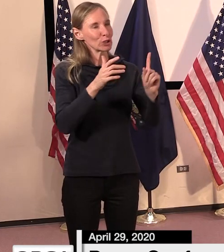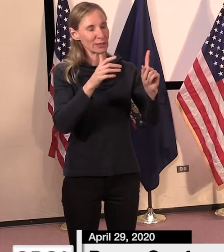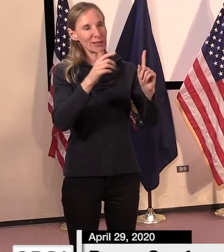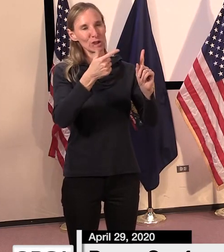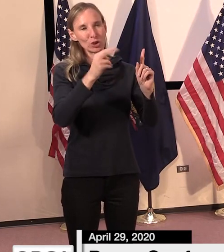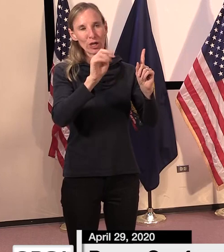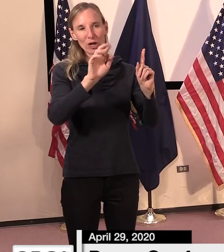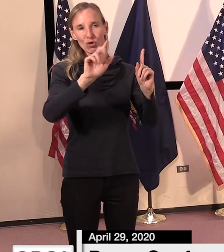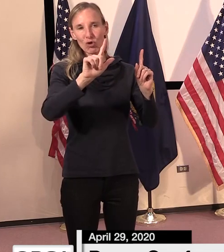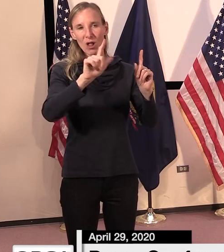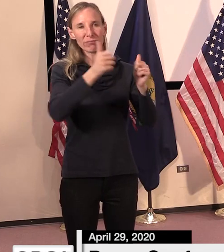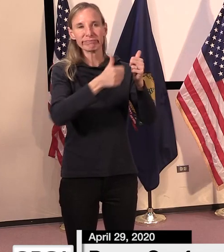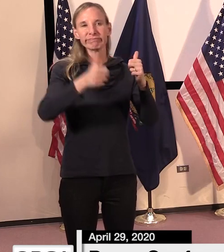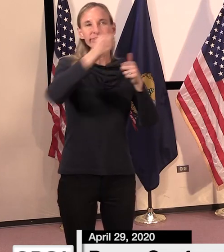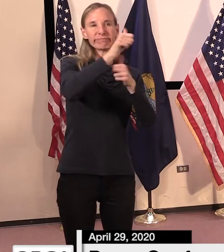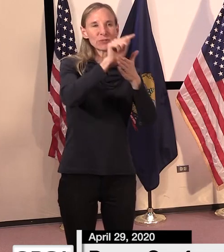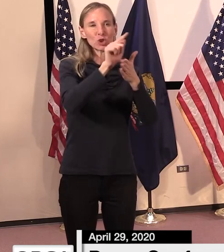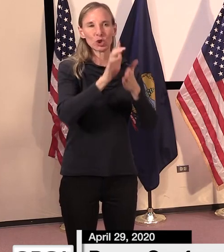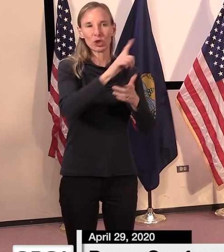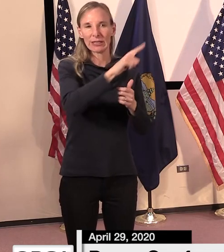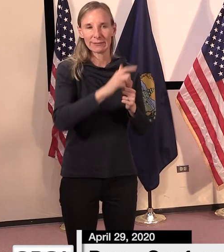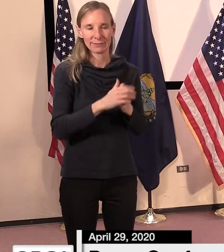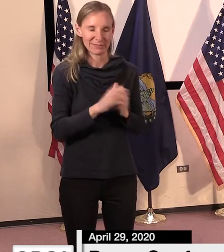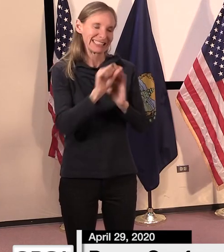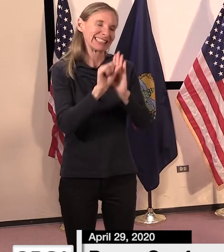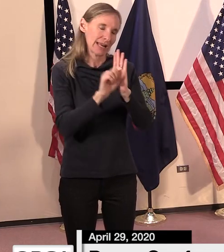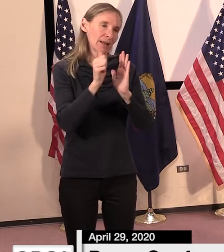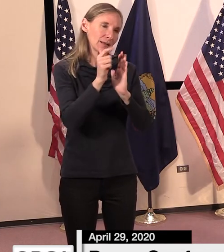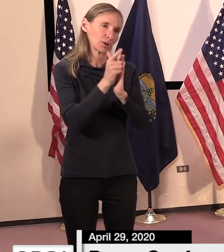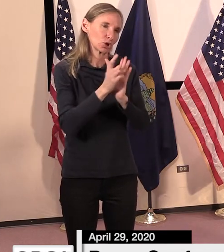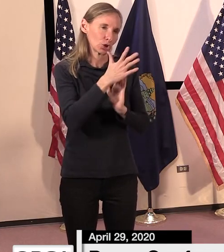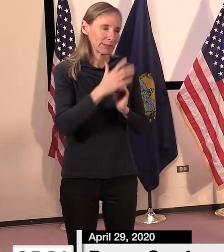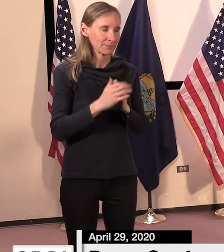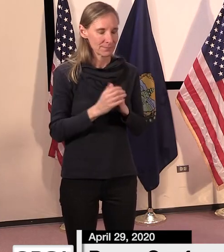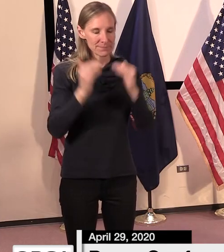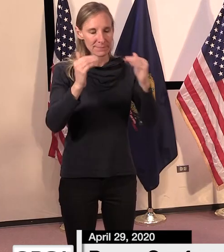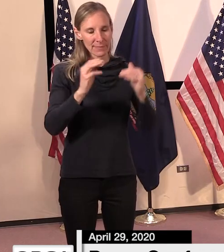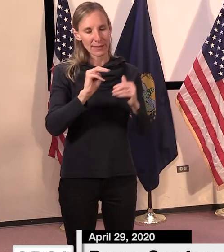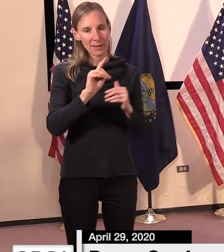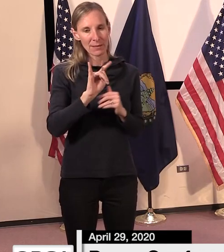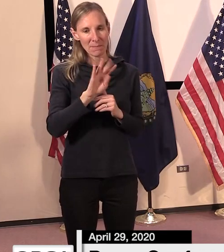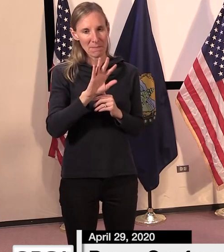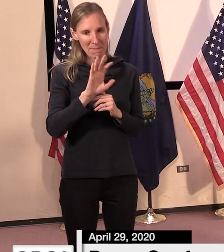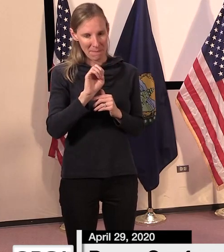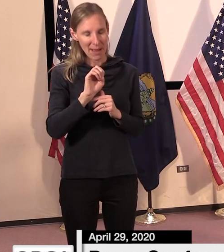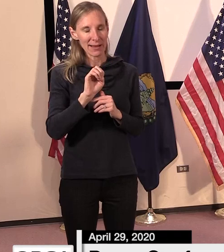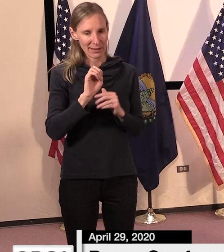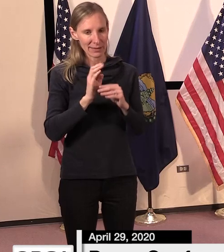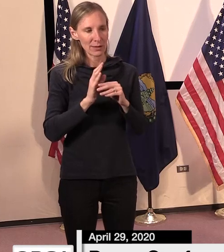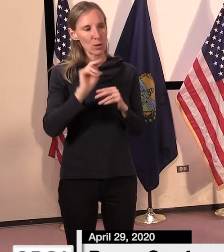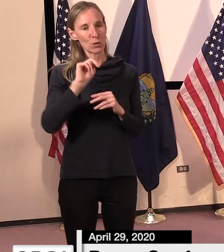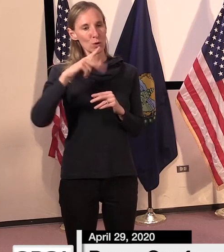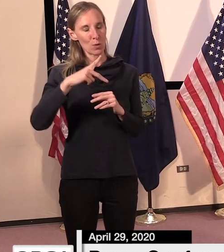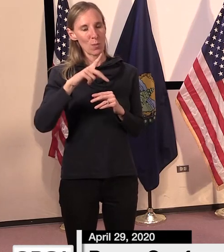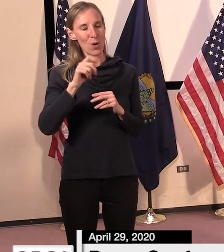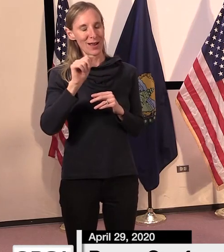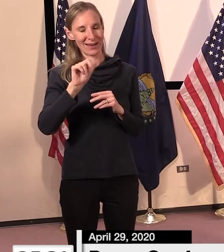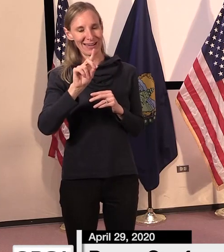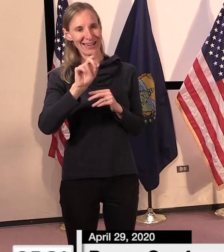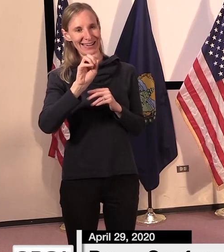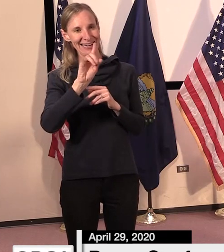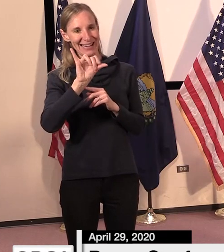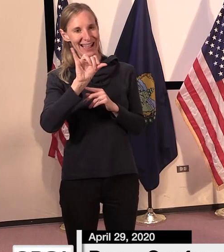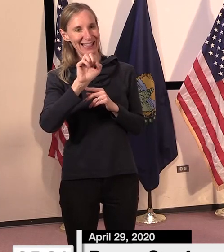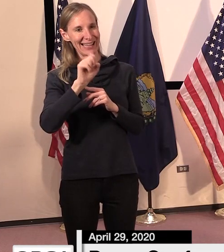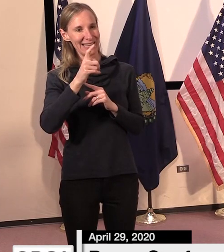Yeah. Okay, that's it for me. Thank you. Mike, Newport Daily Express. Yes, hi.